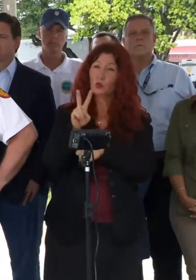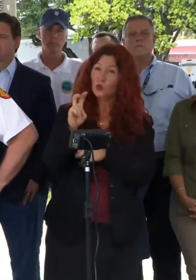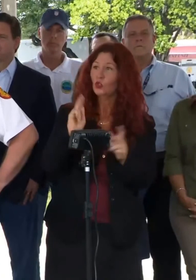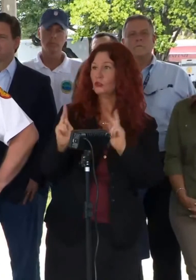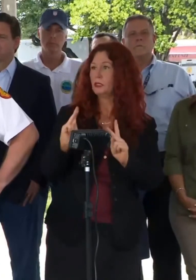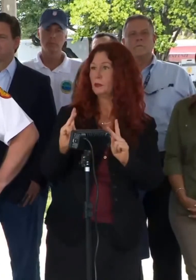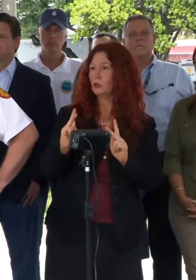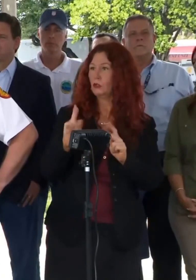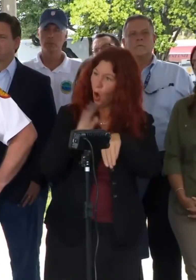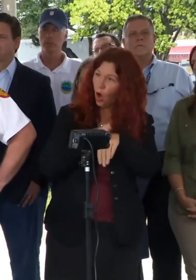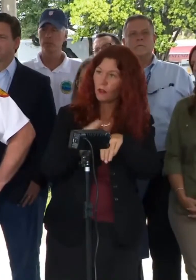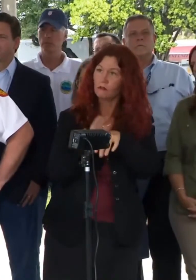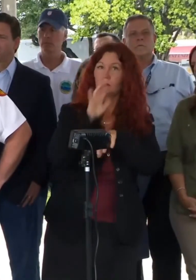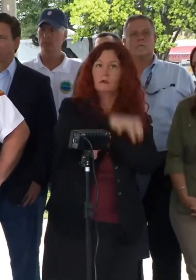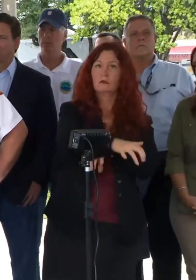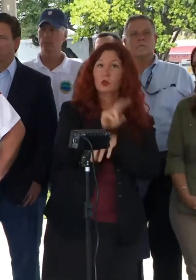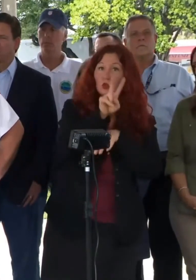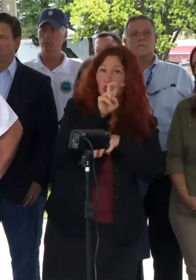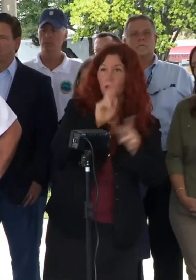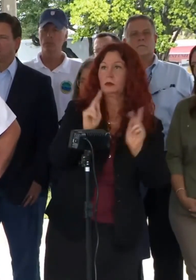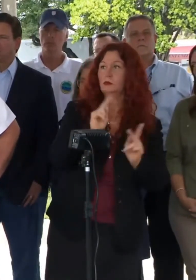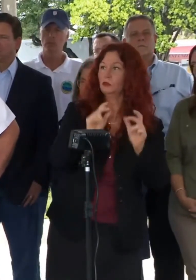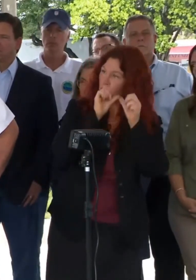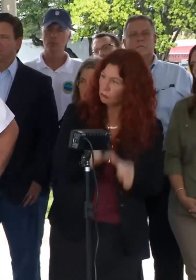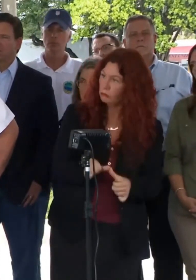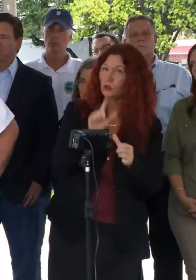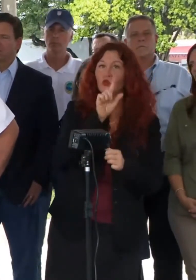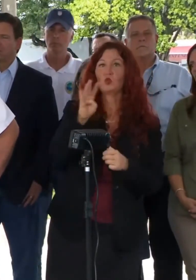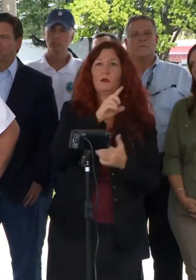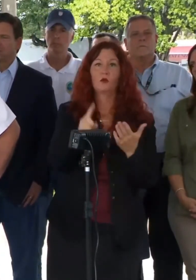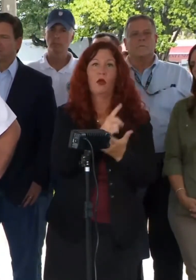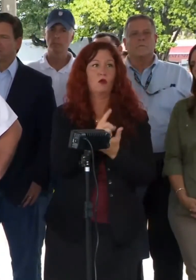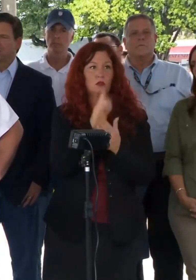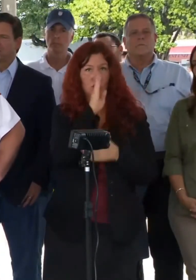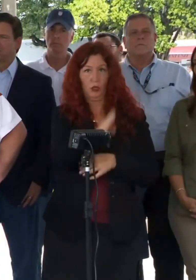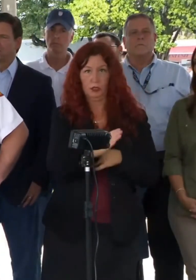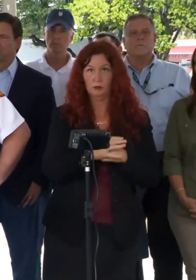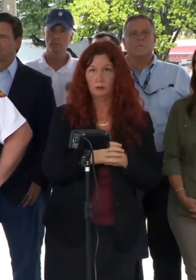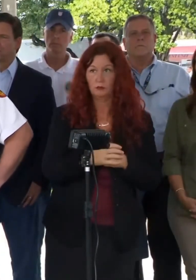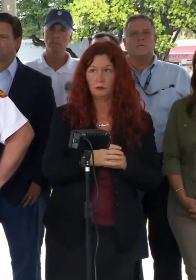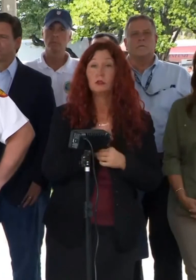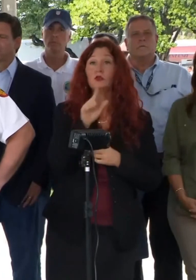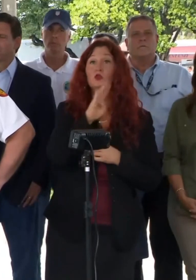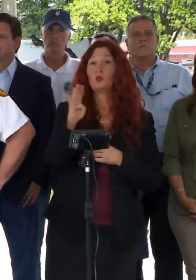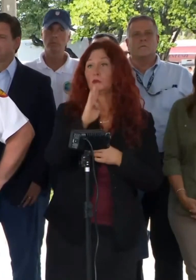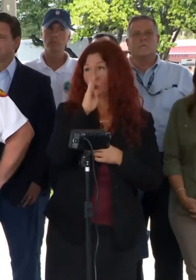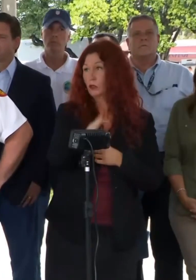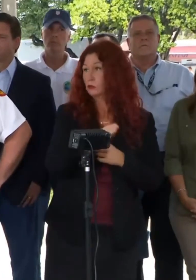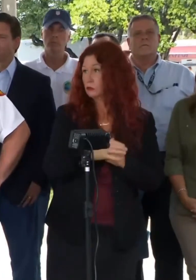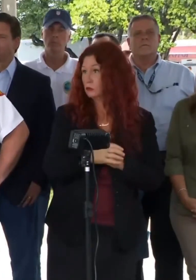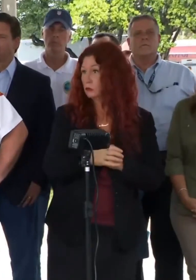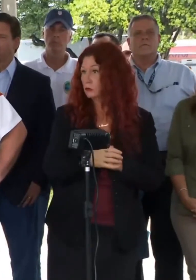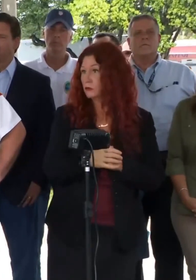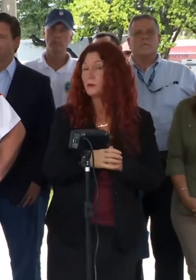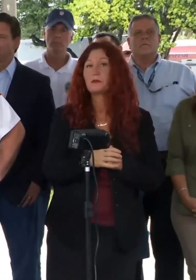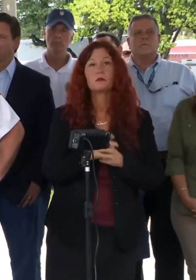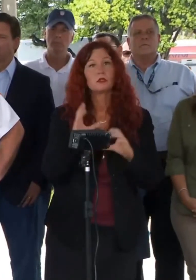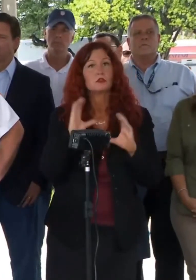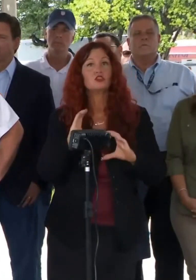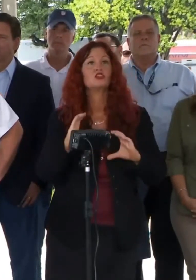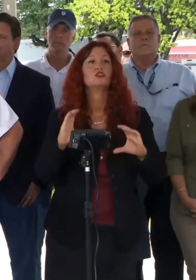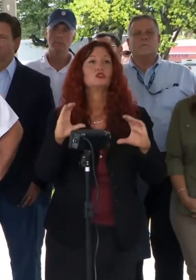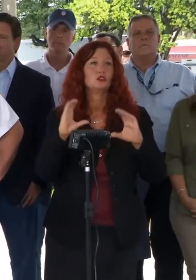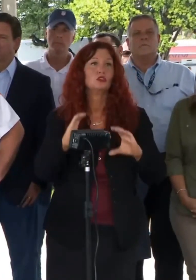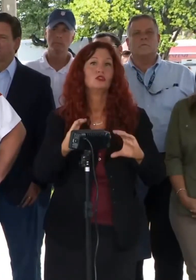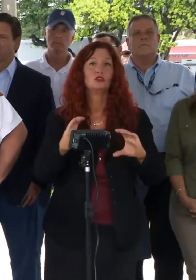all the remaining Florida task force, nonstop, around the clock, searching. It's a methodical, very